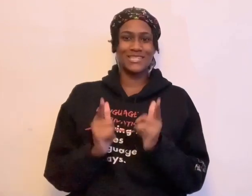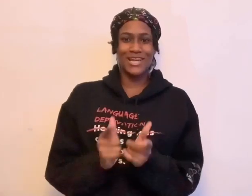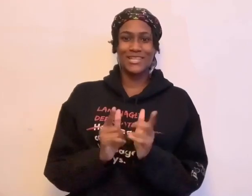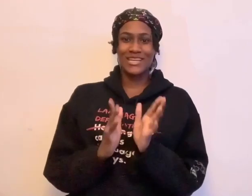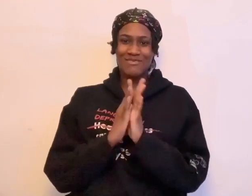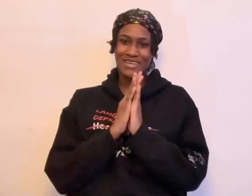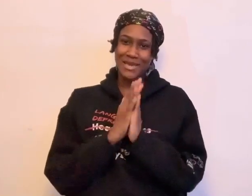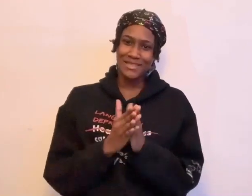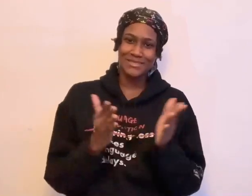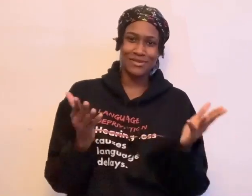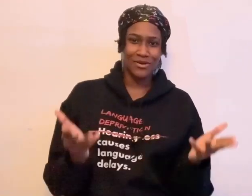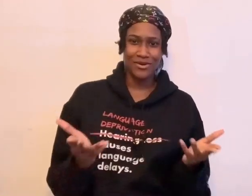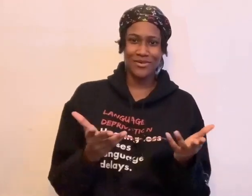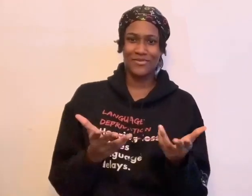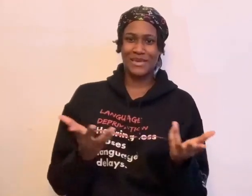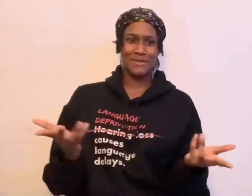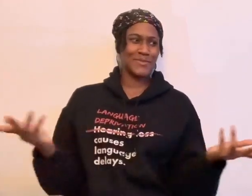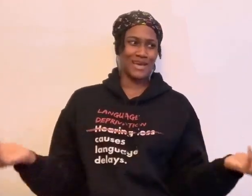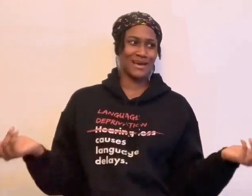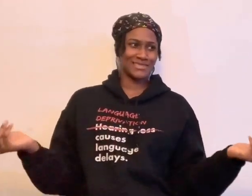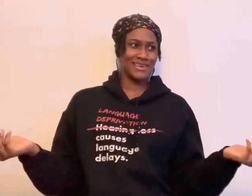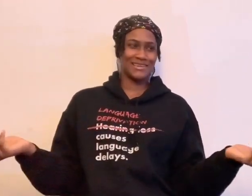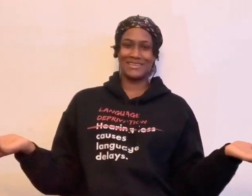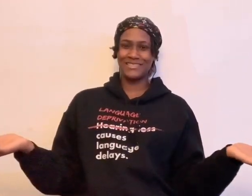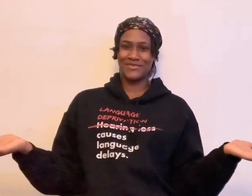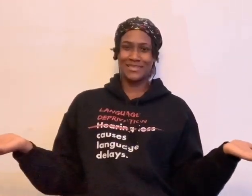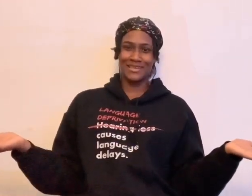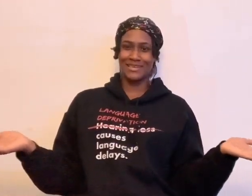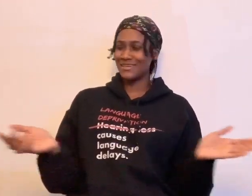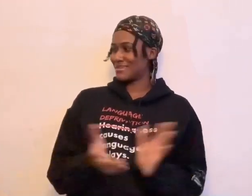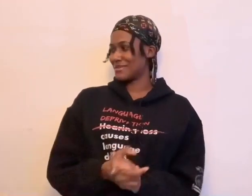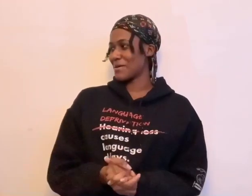challenge, I'm gonna end this off in my accent because I feel like